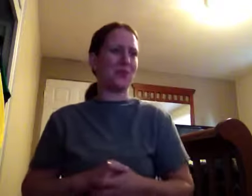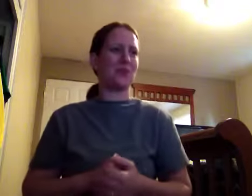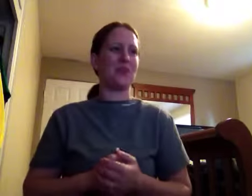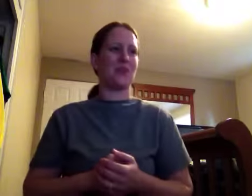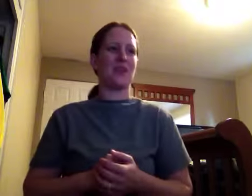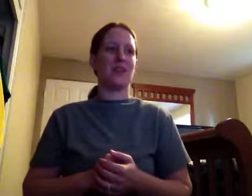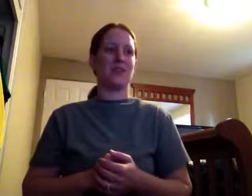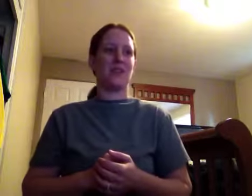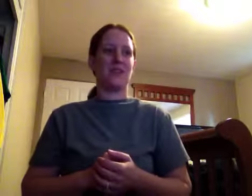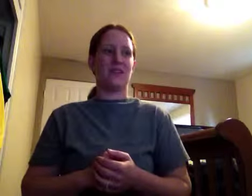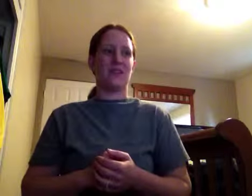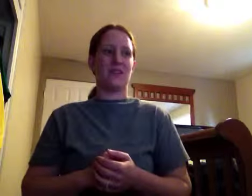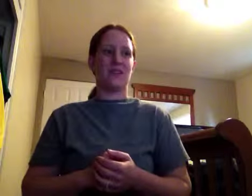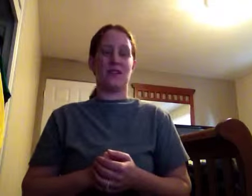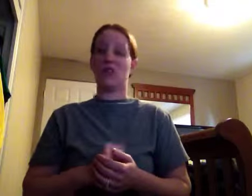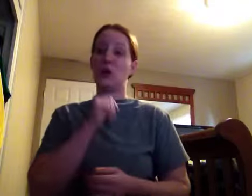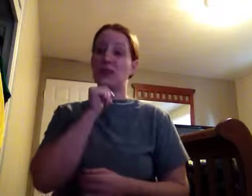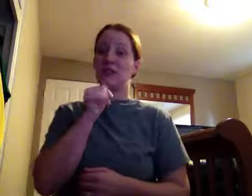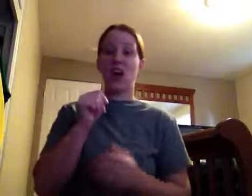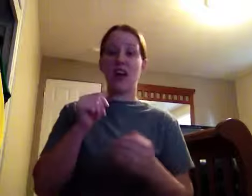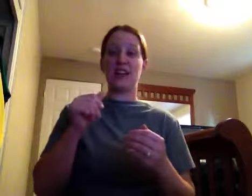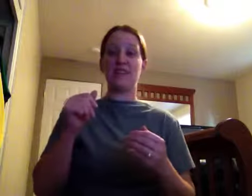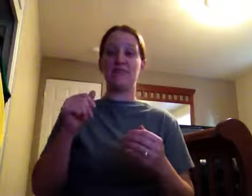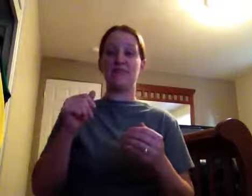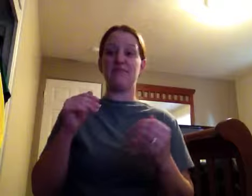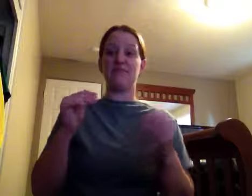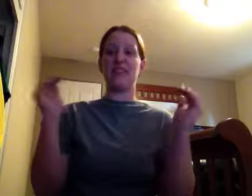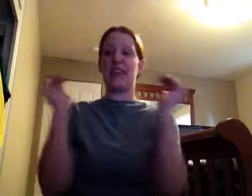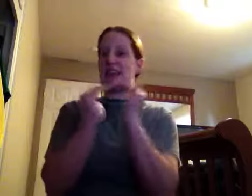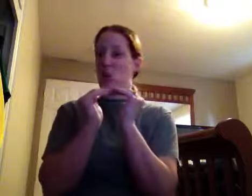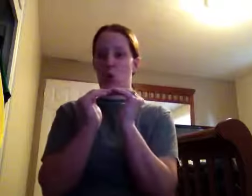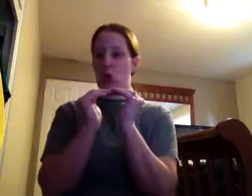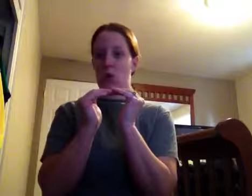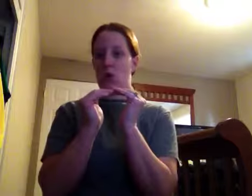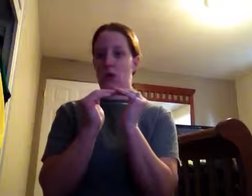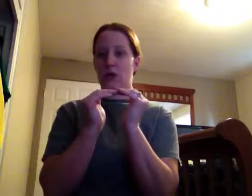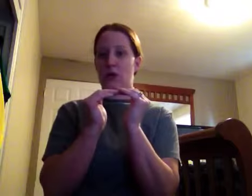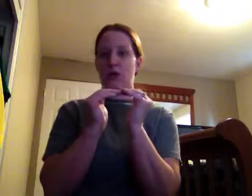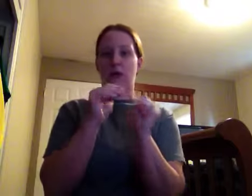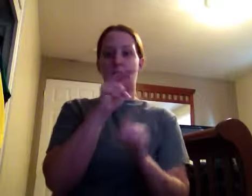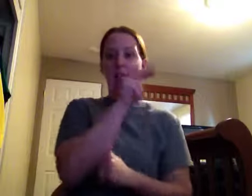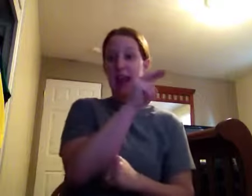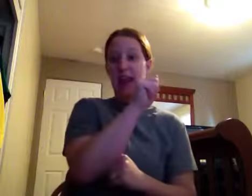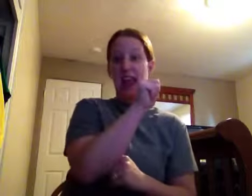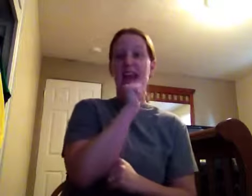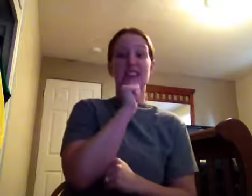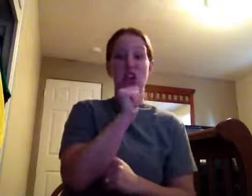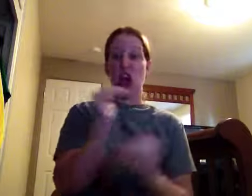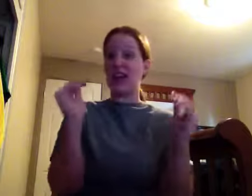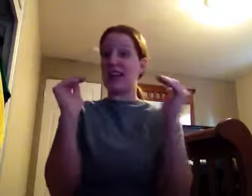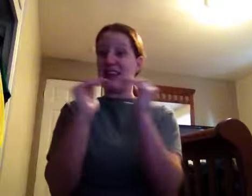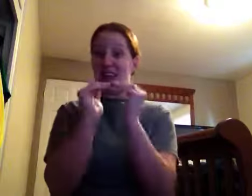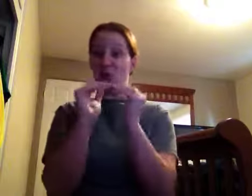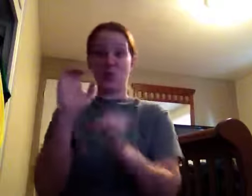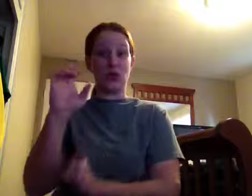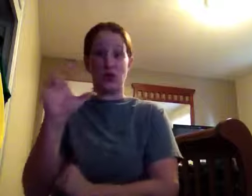is not an equal partner or equal mass to chlorine. So the way you do this is you take the part that's